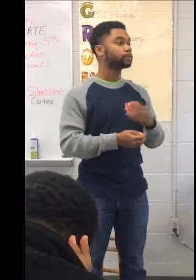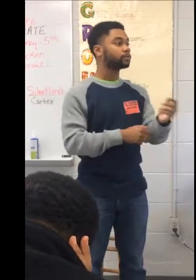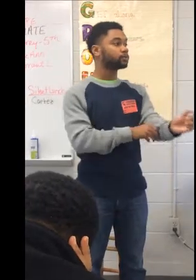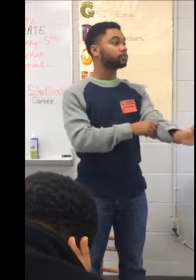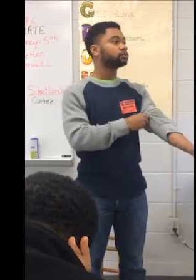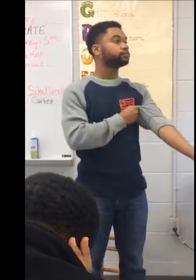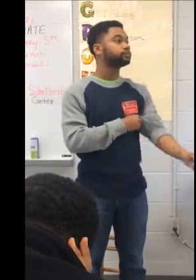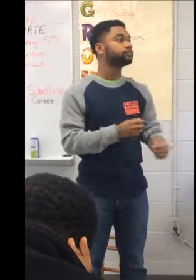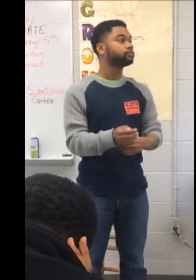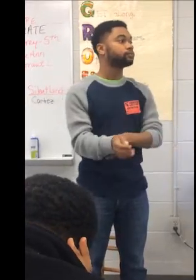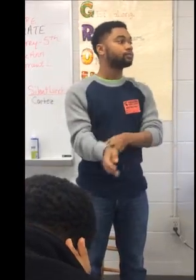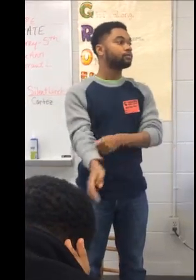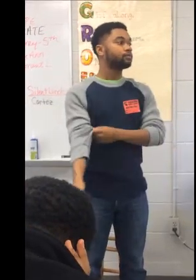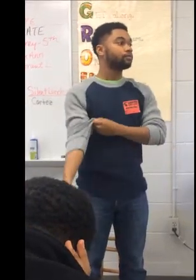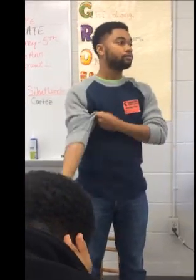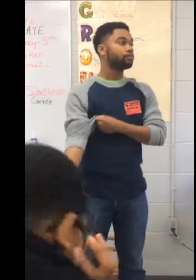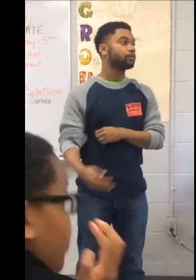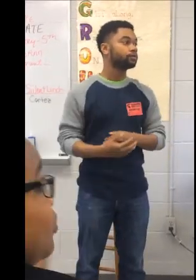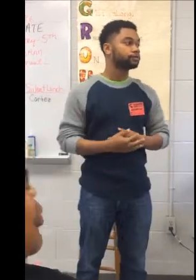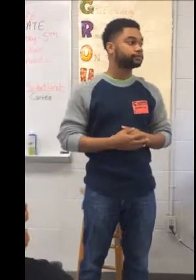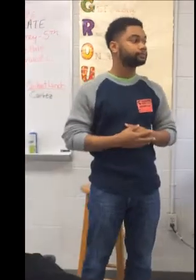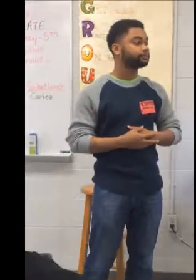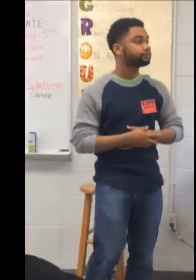We're going over this, and you need to sit down and pay attention.